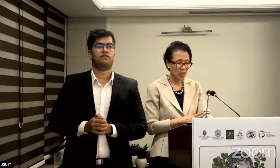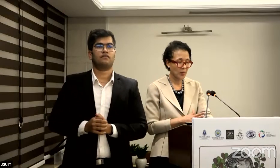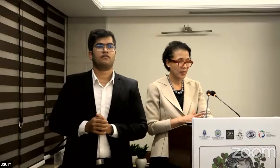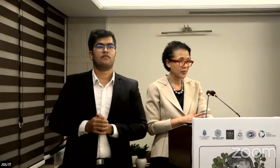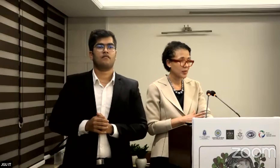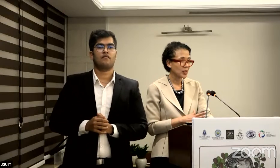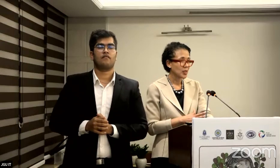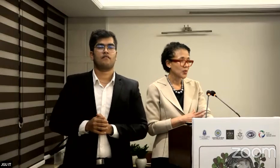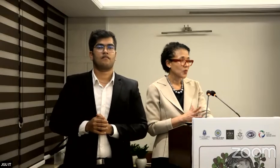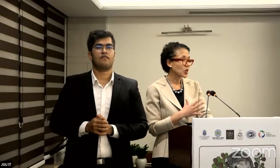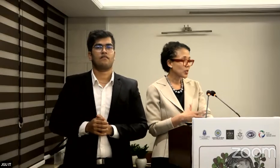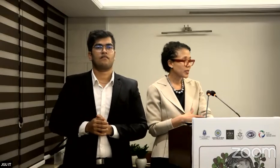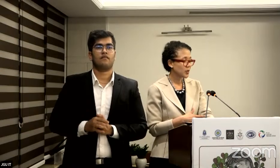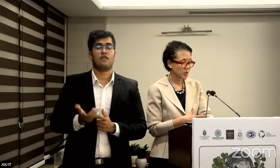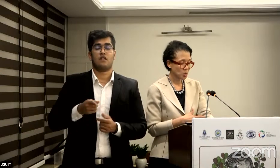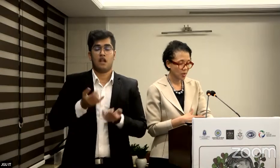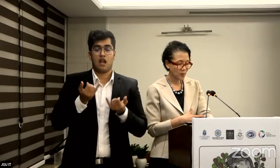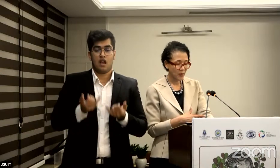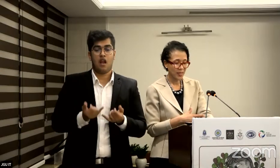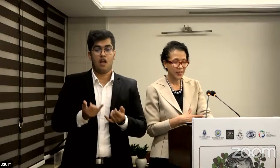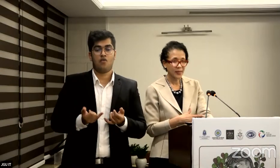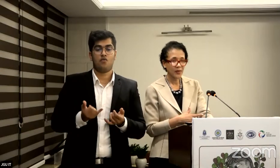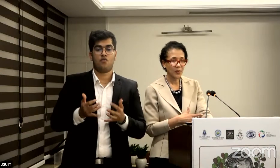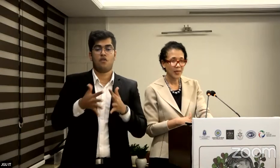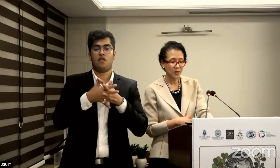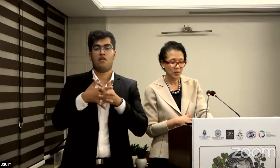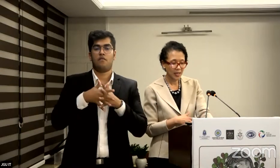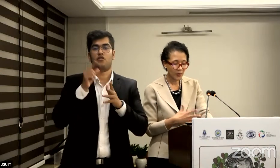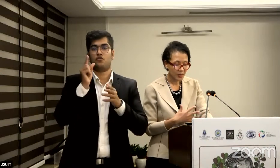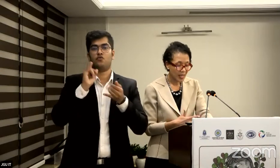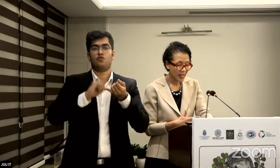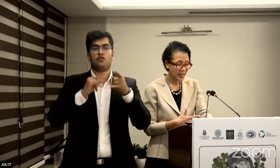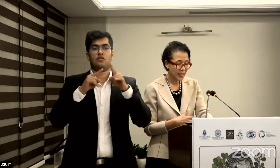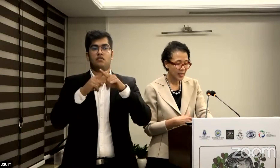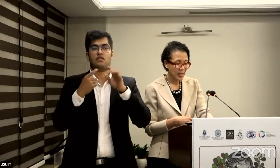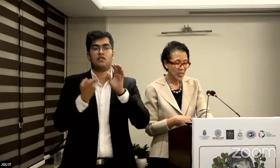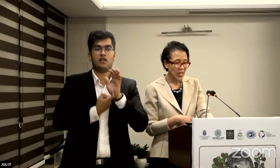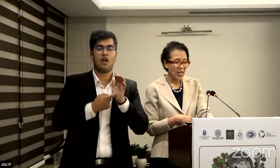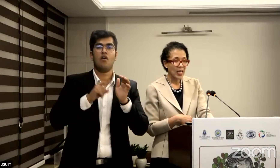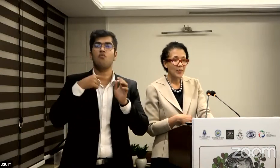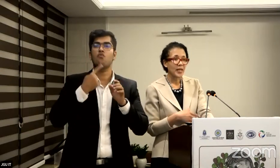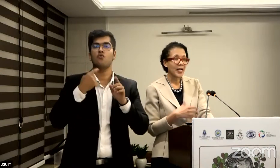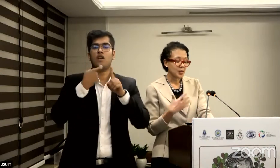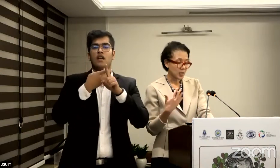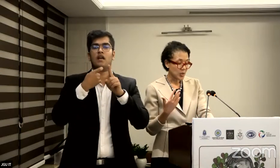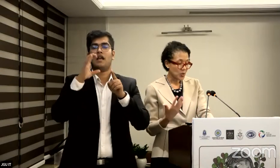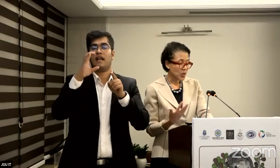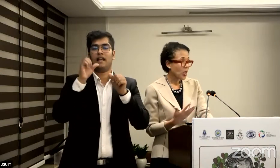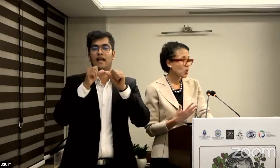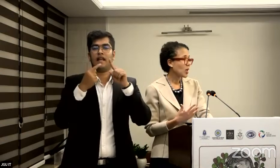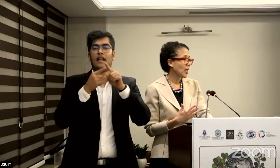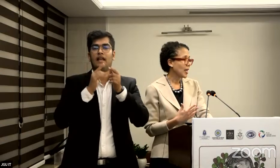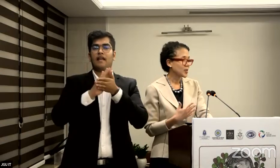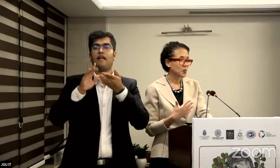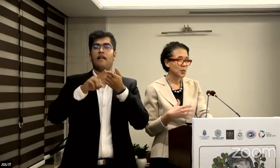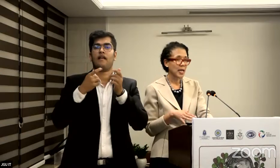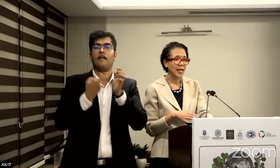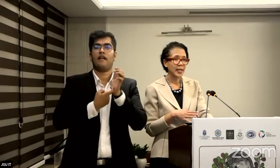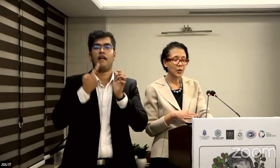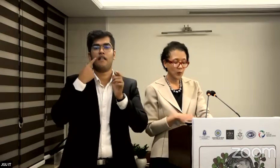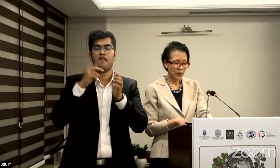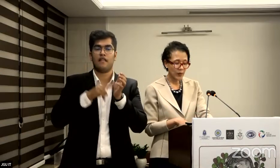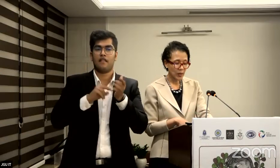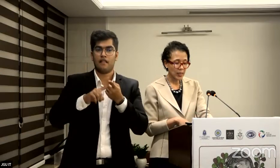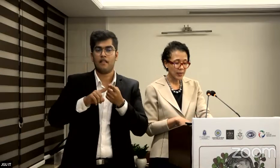the Doha round. So the current US trade representative, Ambassador Catherine Tai, as you know, has